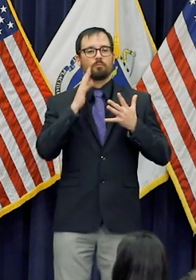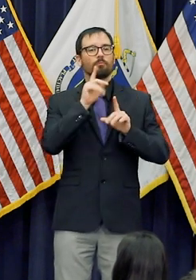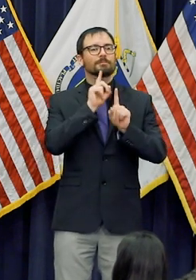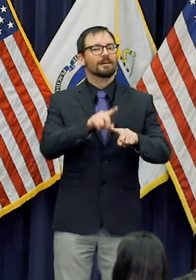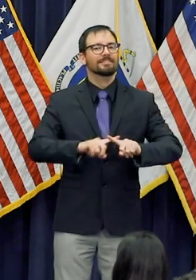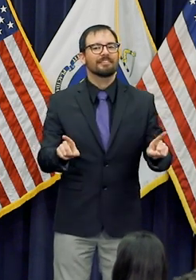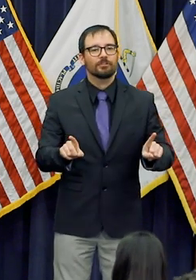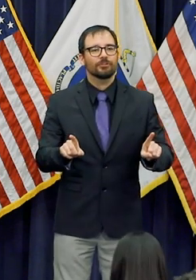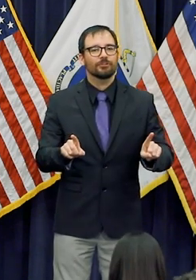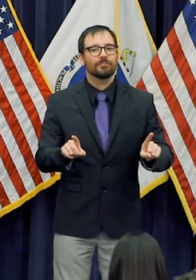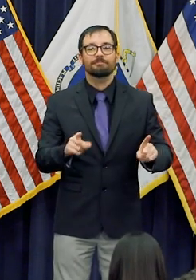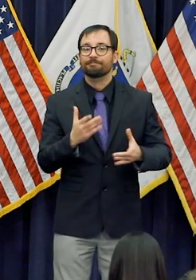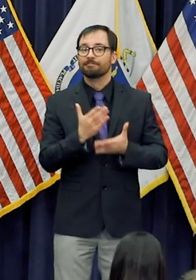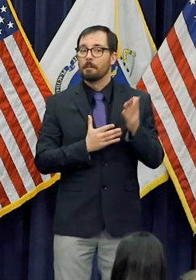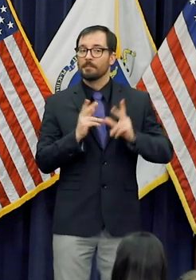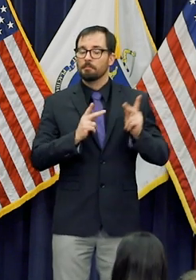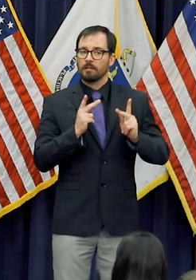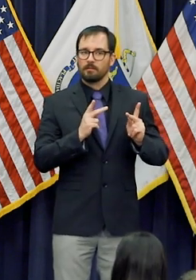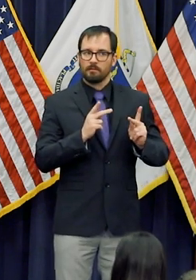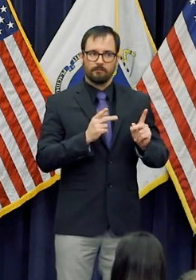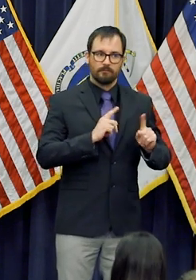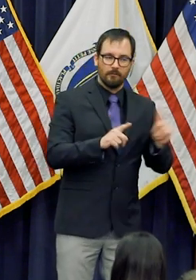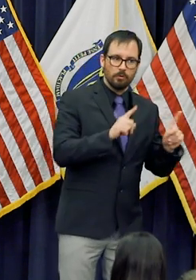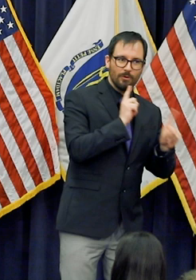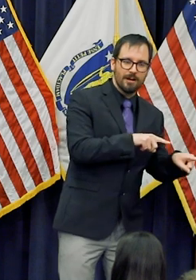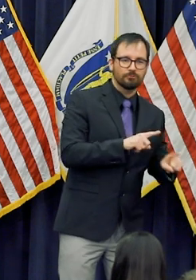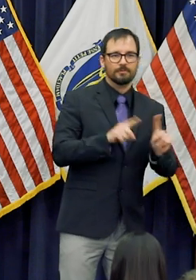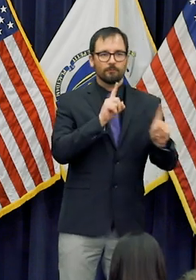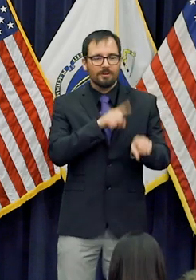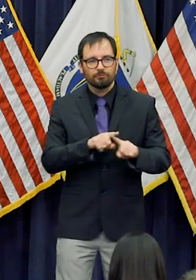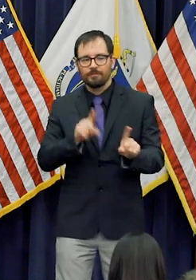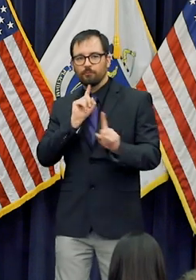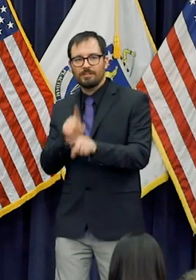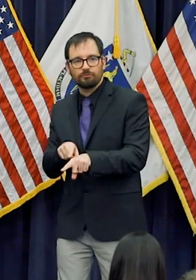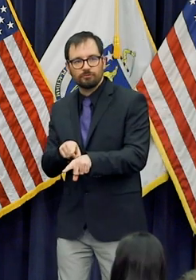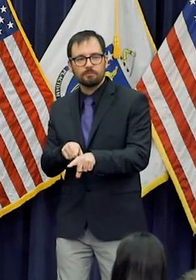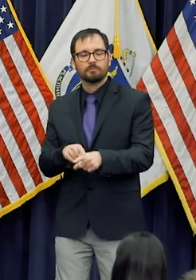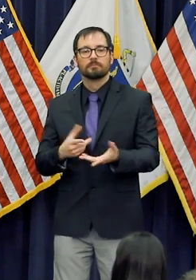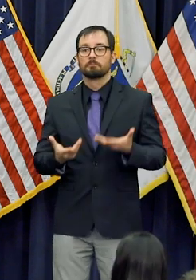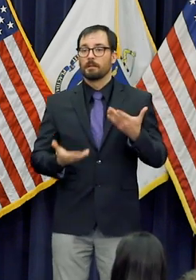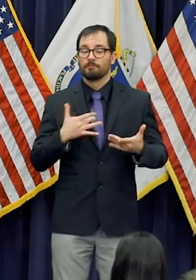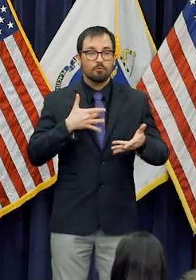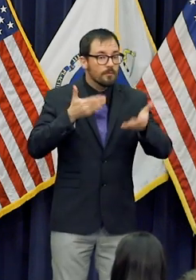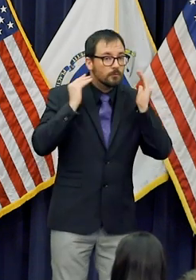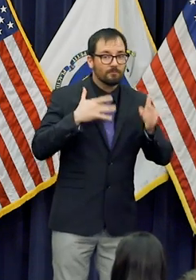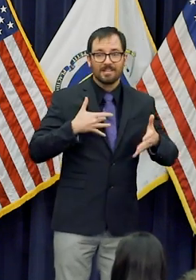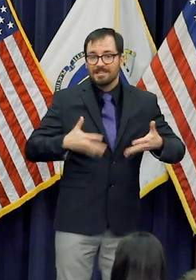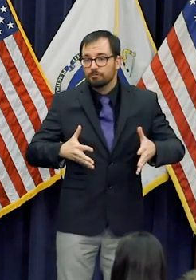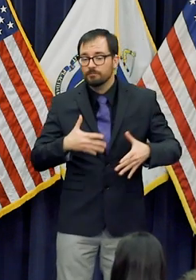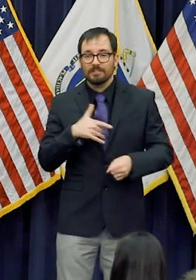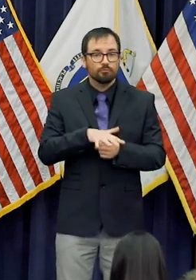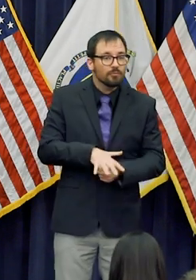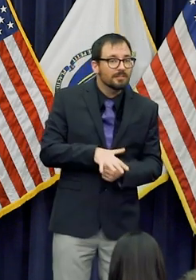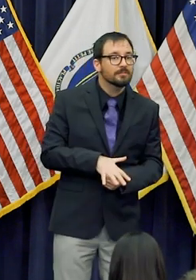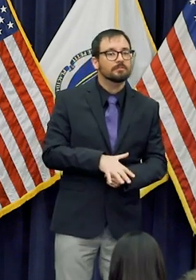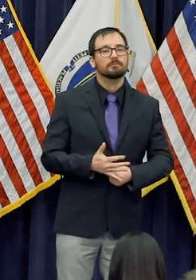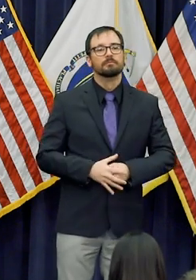feeling overwhelmed with emotions like sadness, anxiety, stress, or feel like you want to harm yourself or